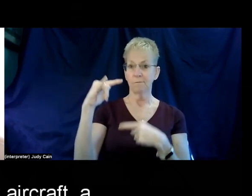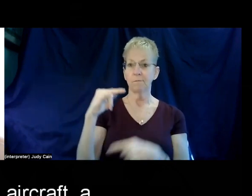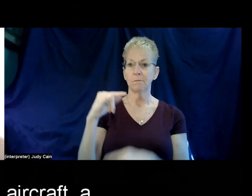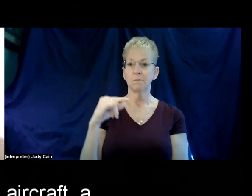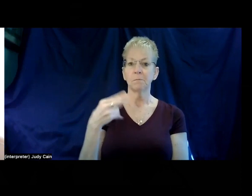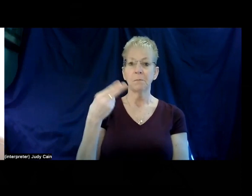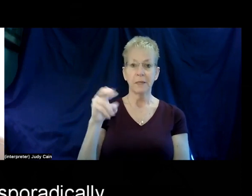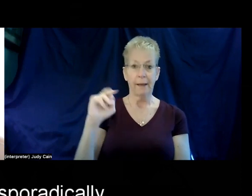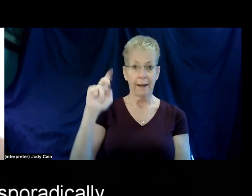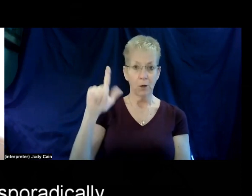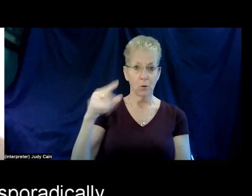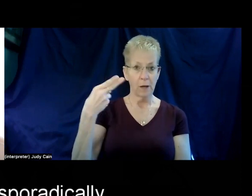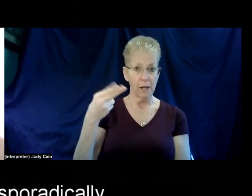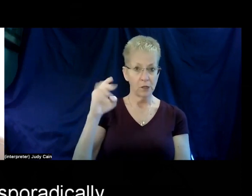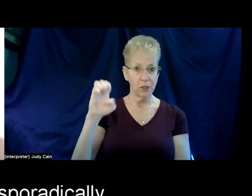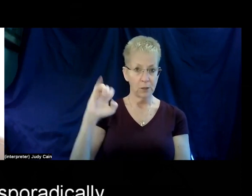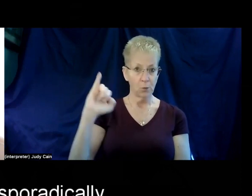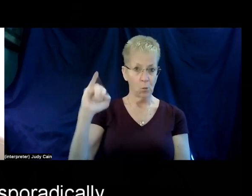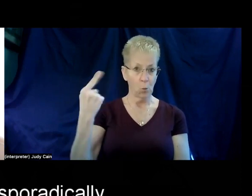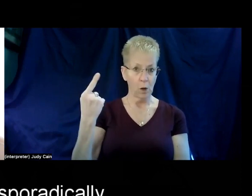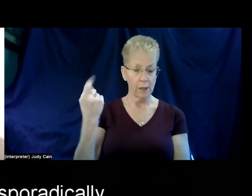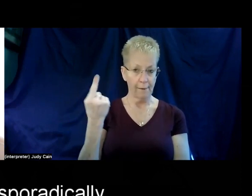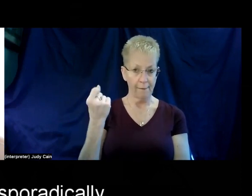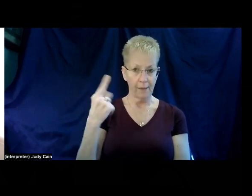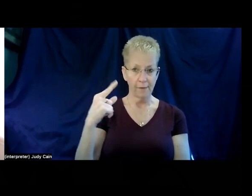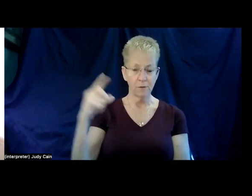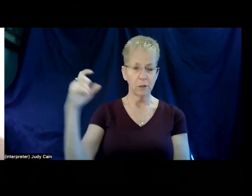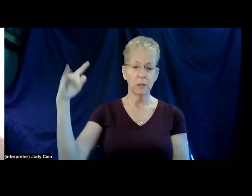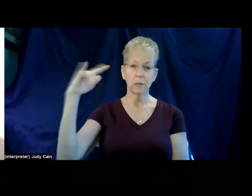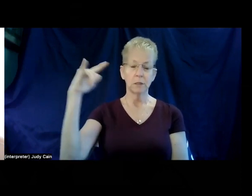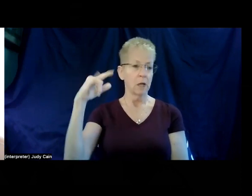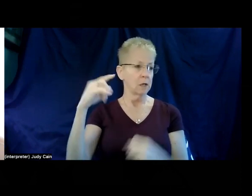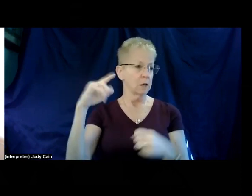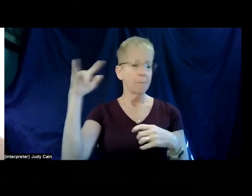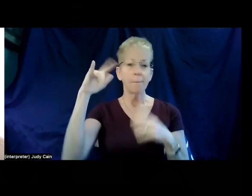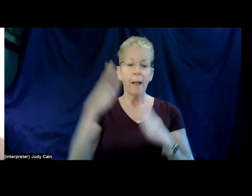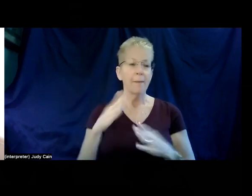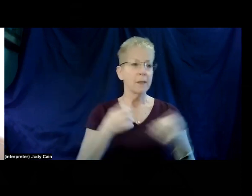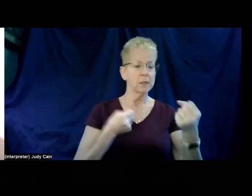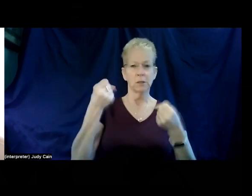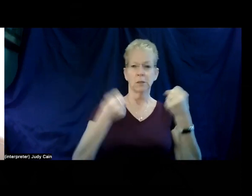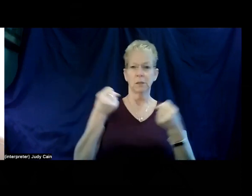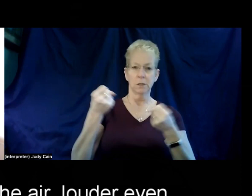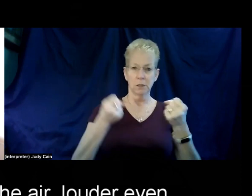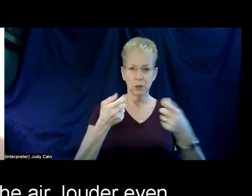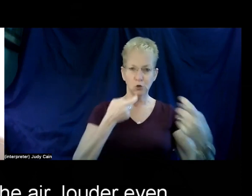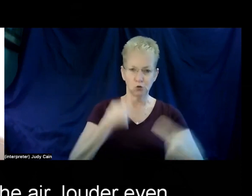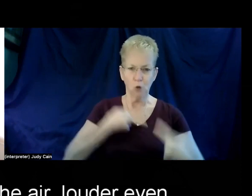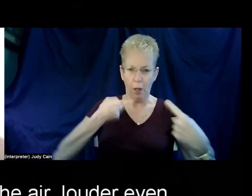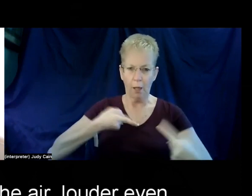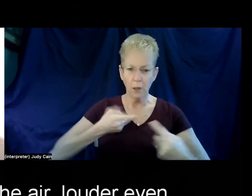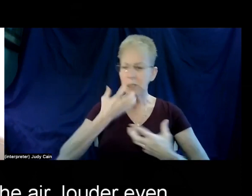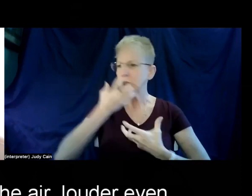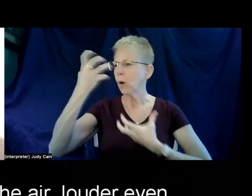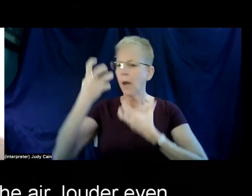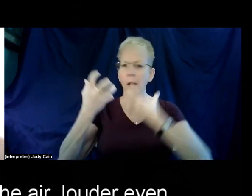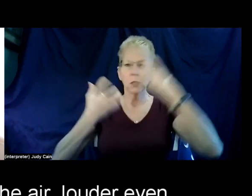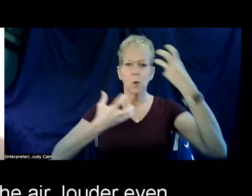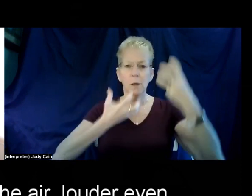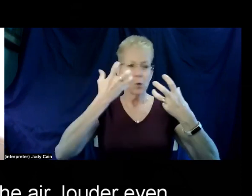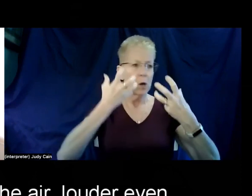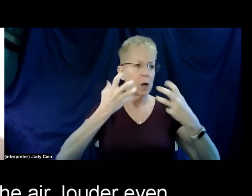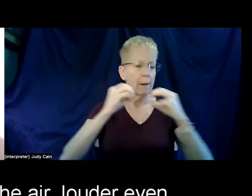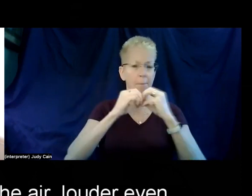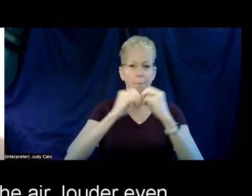HE-111 bomber, flames shot sporadically into the cockpit as the pilot struggled with the controls. Screams pierced the air, louder even